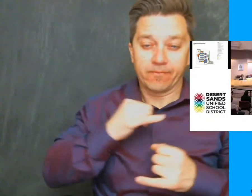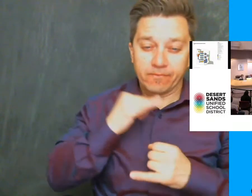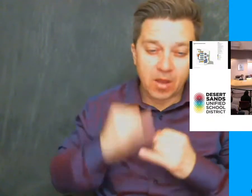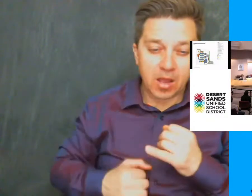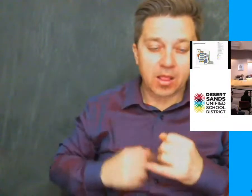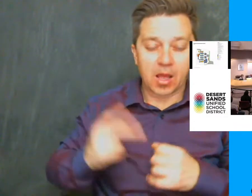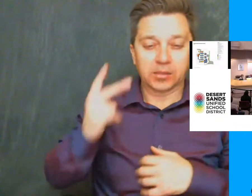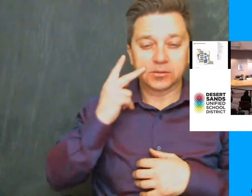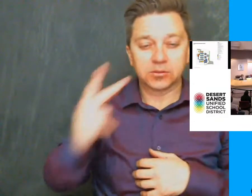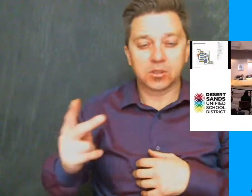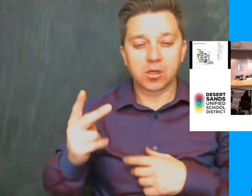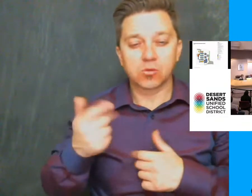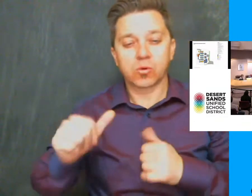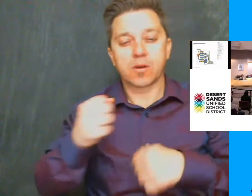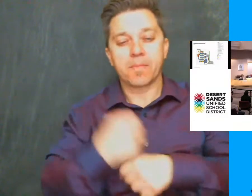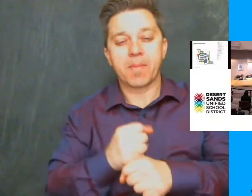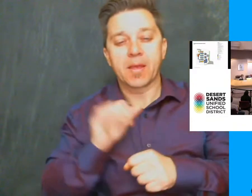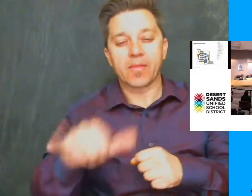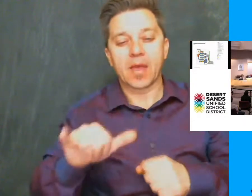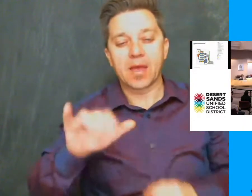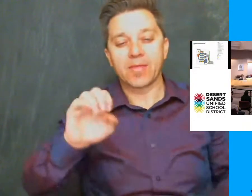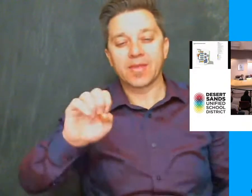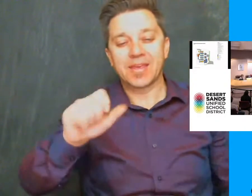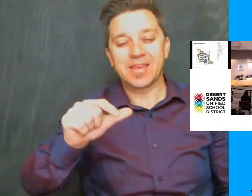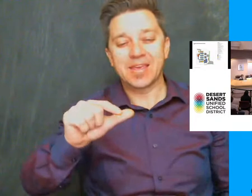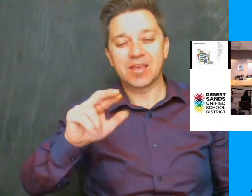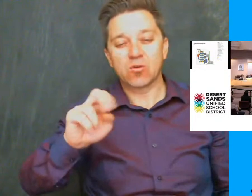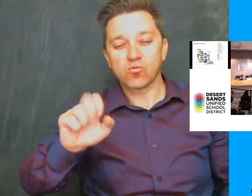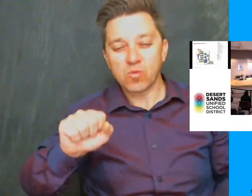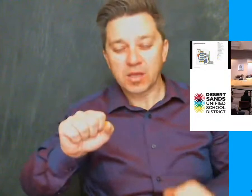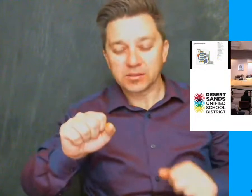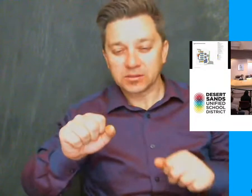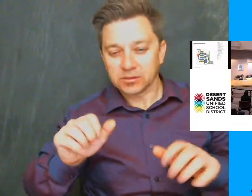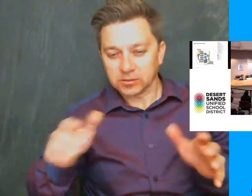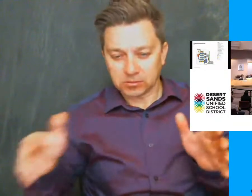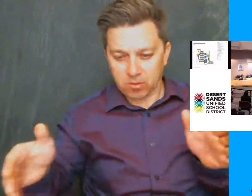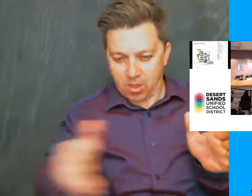about trying to make it the egress and ingress easier because,